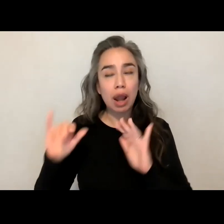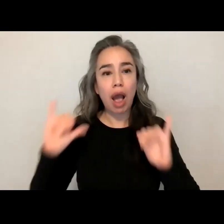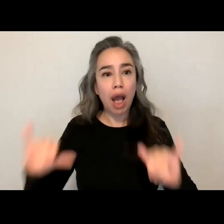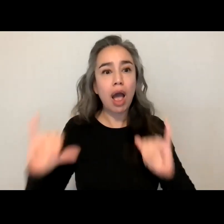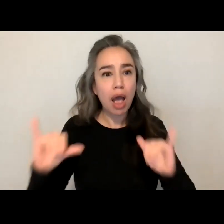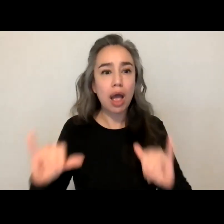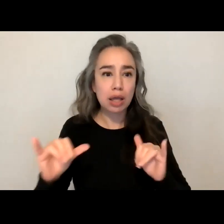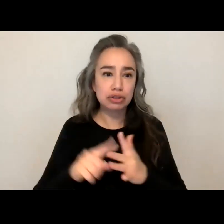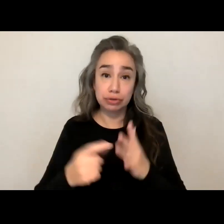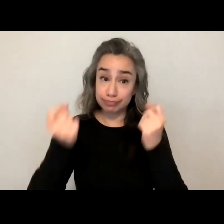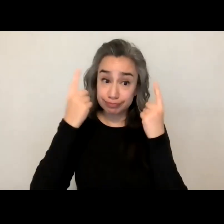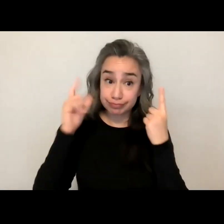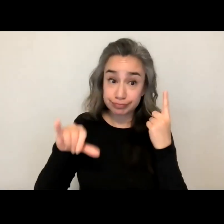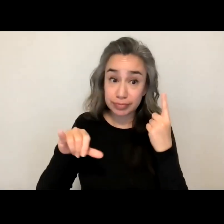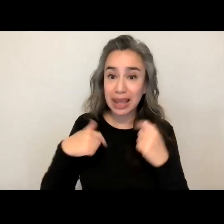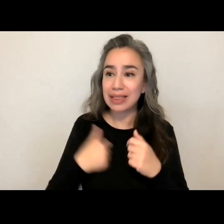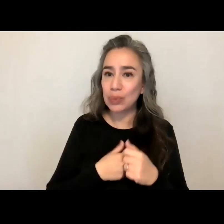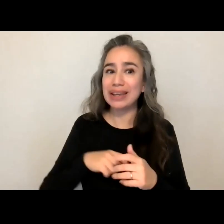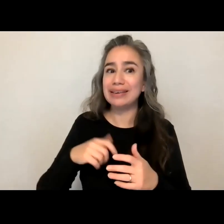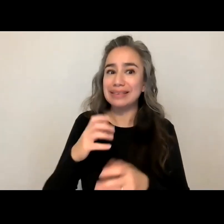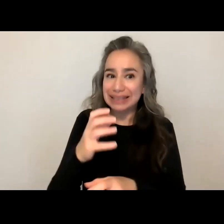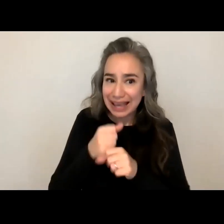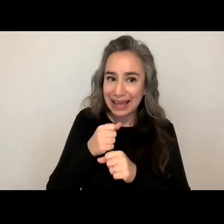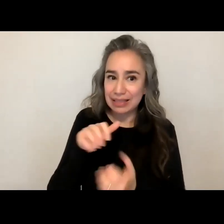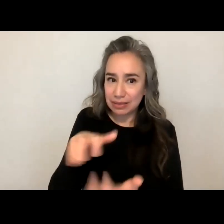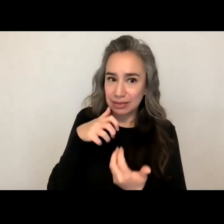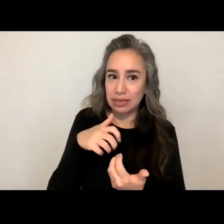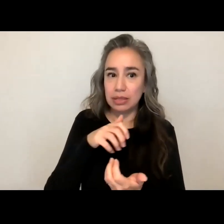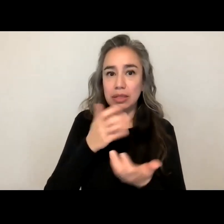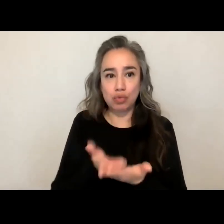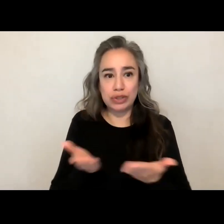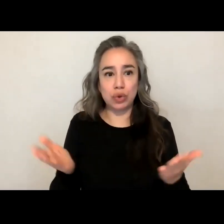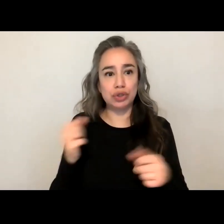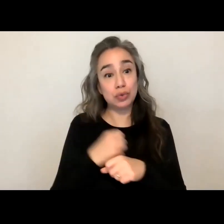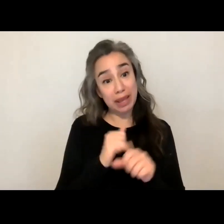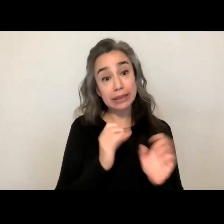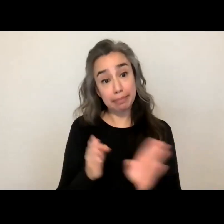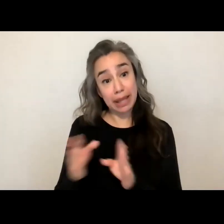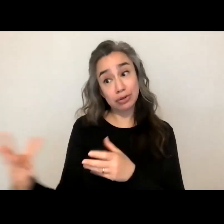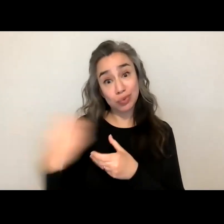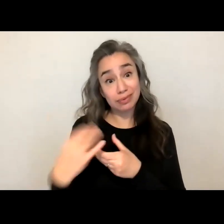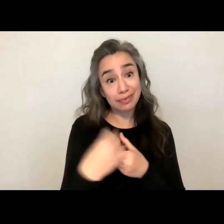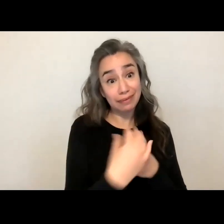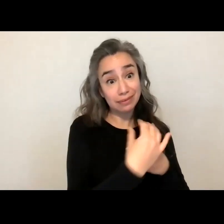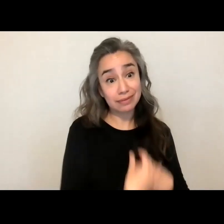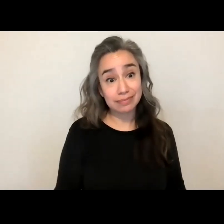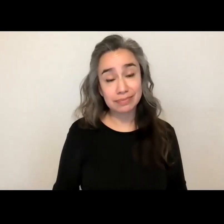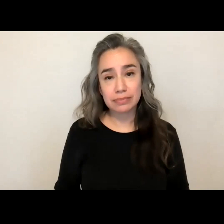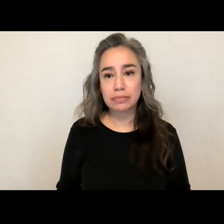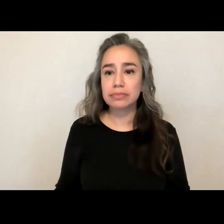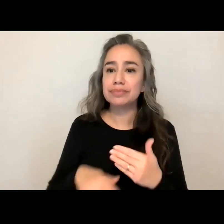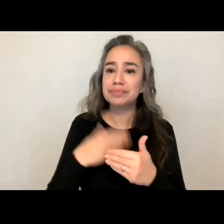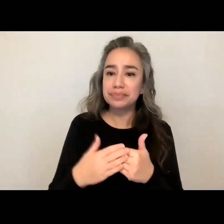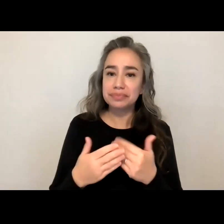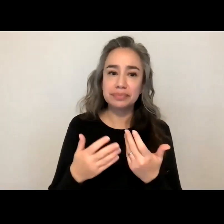that, and so that it helps us get those resources to make that plan. And I think that goes into this next question, this idea, Sally Coco I